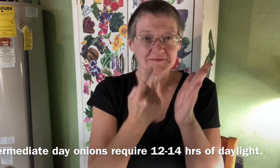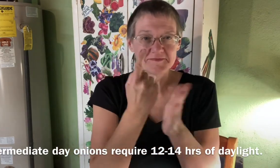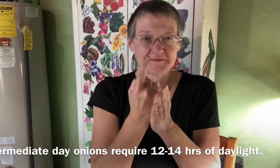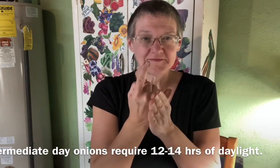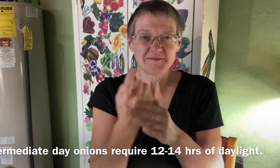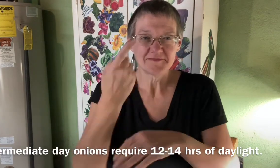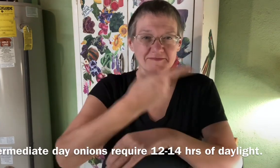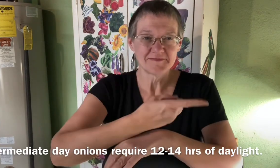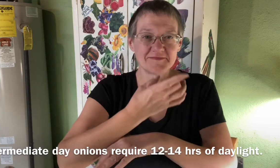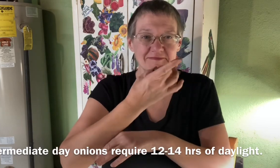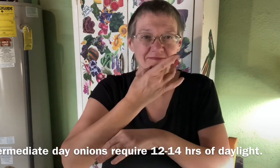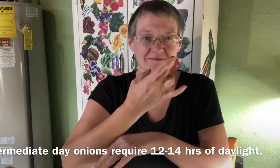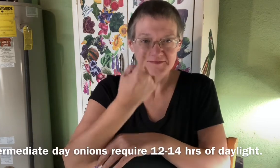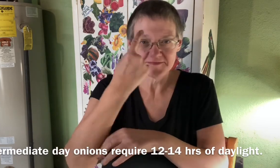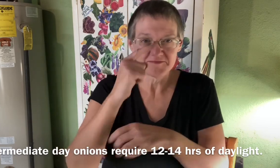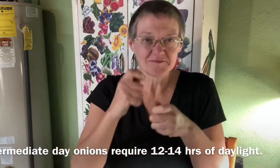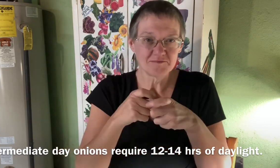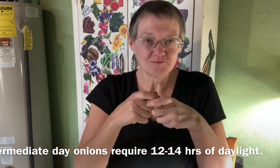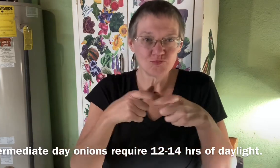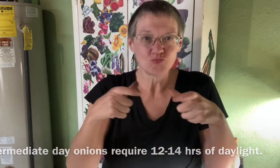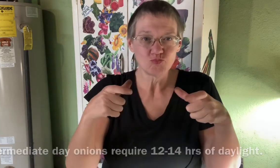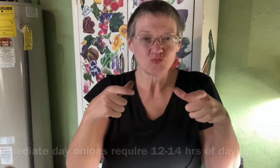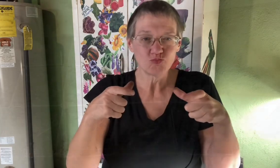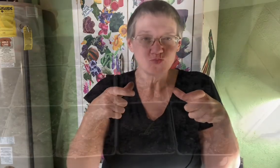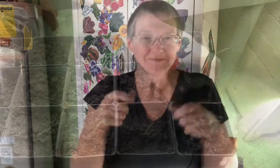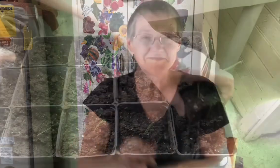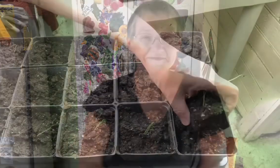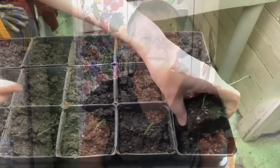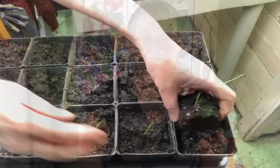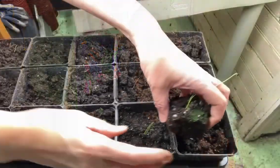sunlight to develop bulbs.